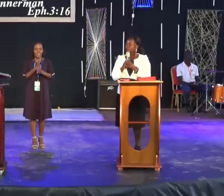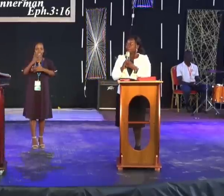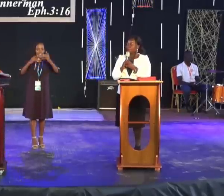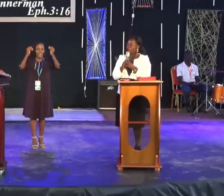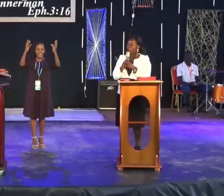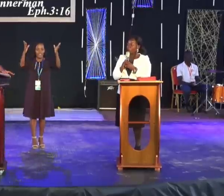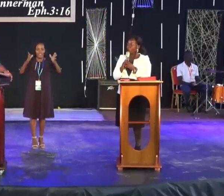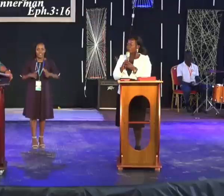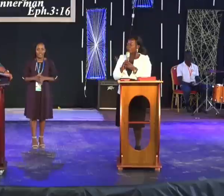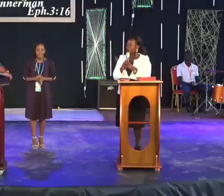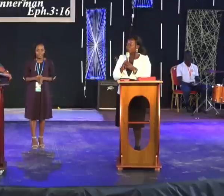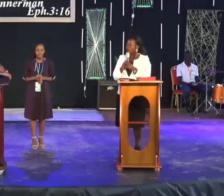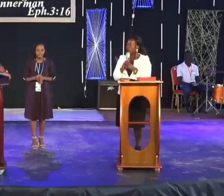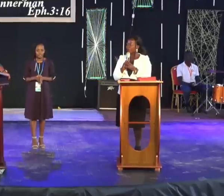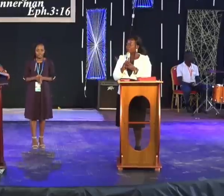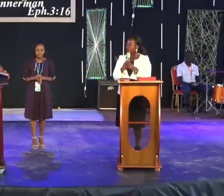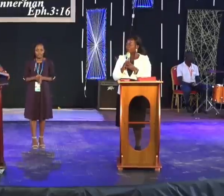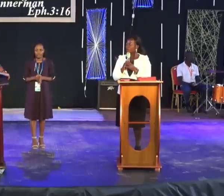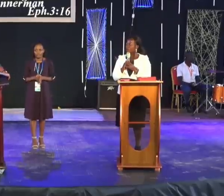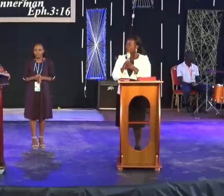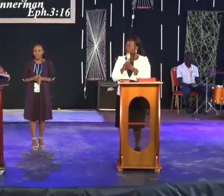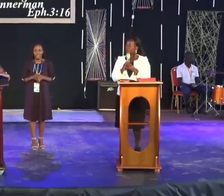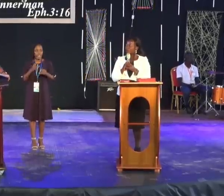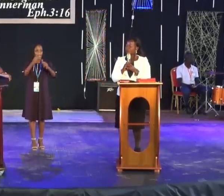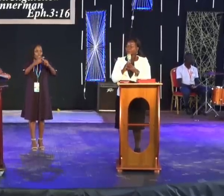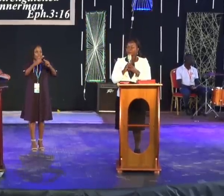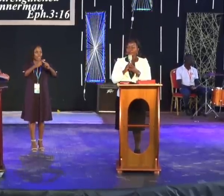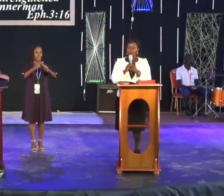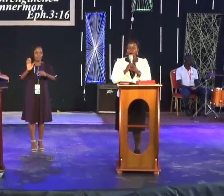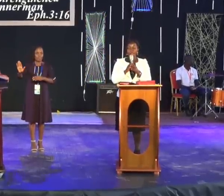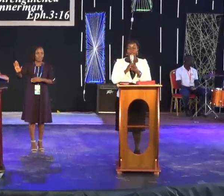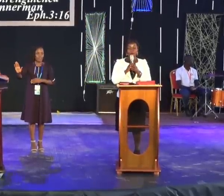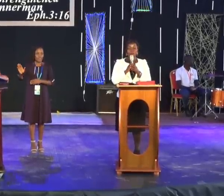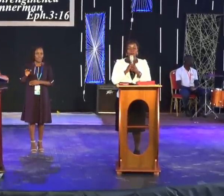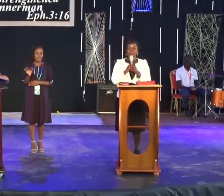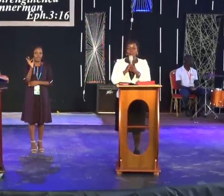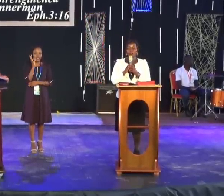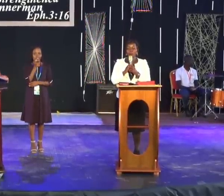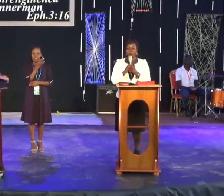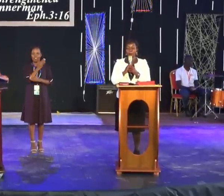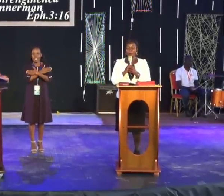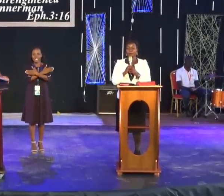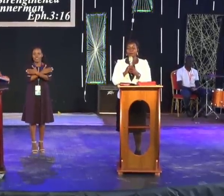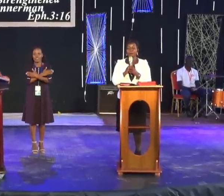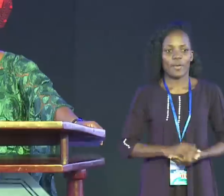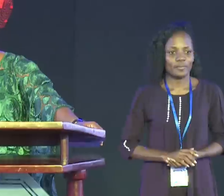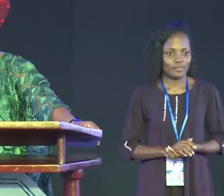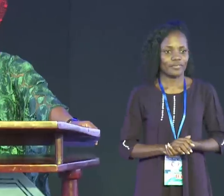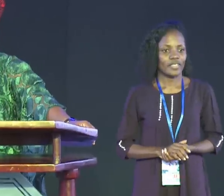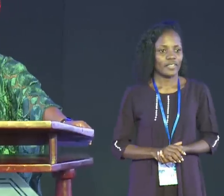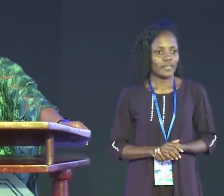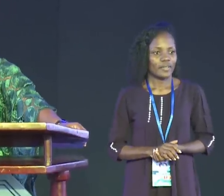Hallelujah. Amen. Ze Favour Senfuma. My name is Favour Senfuma.